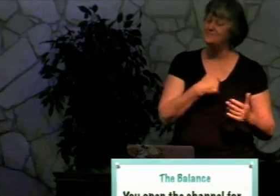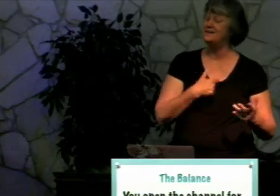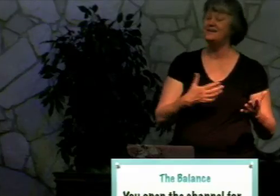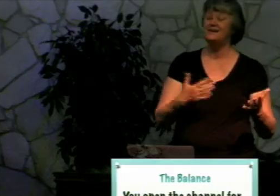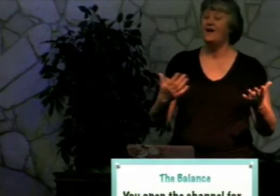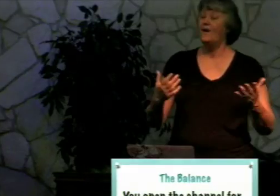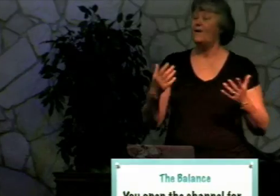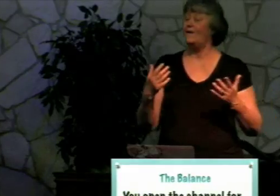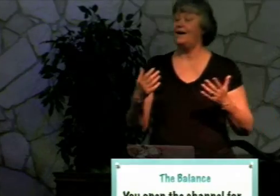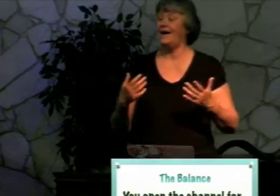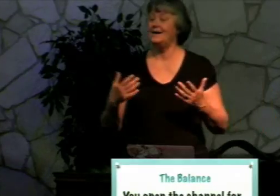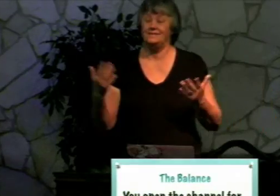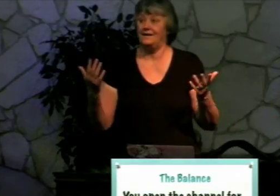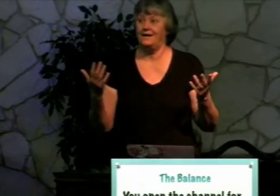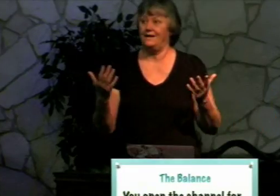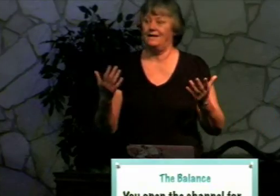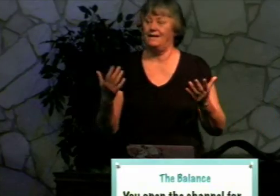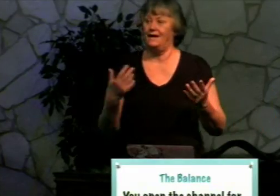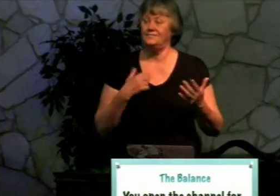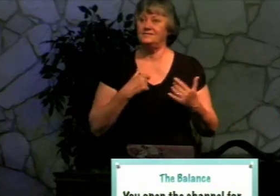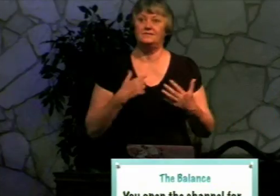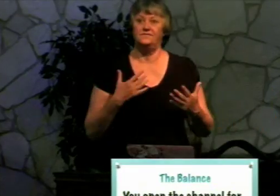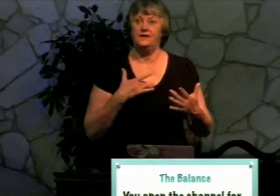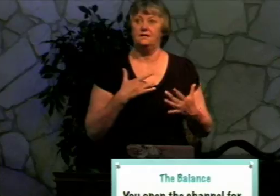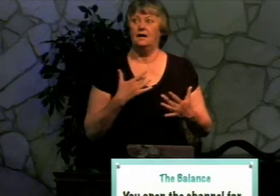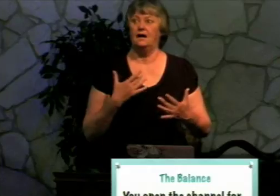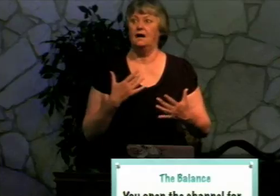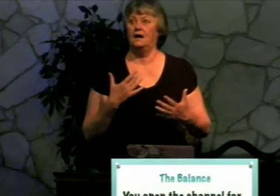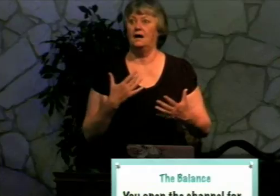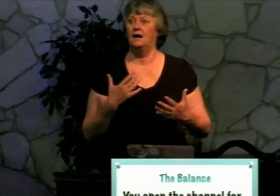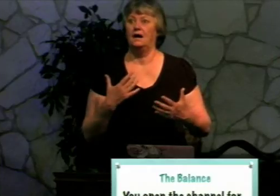me. And I'm just going to feel